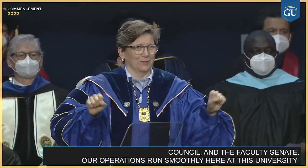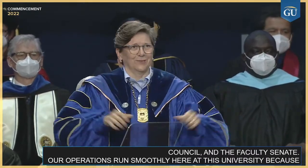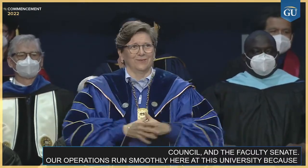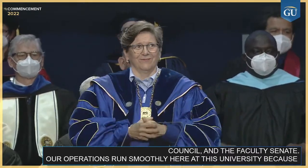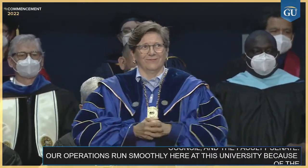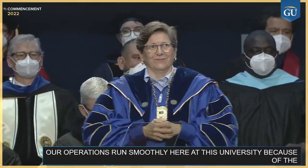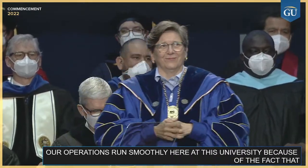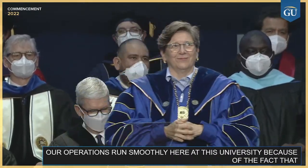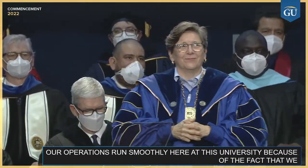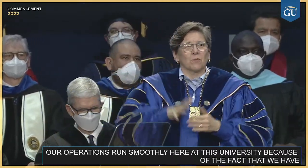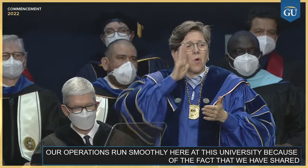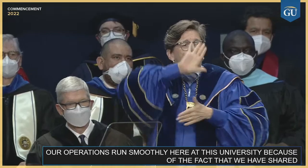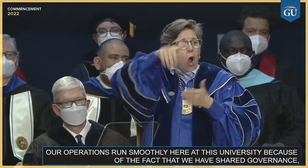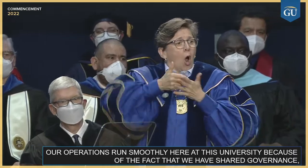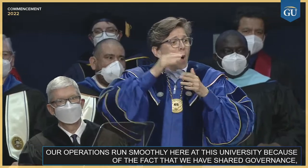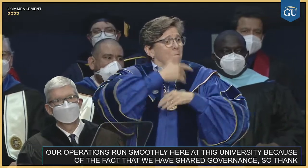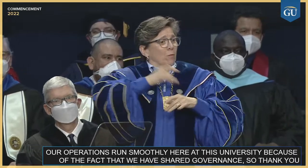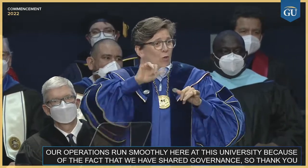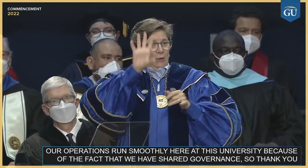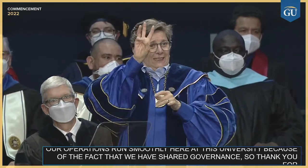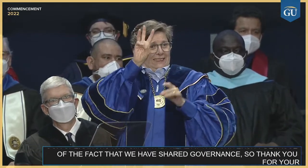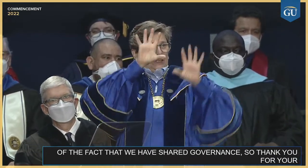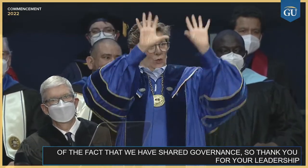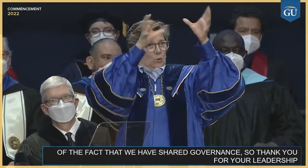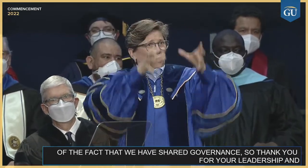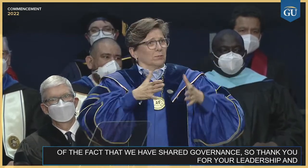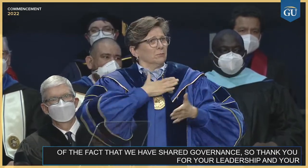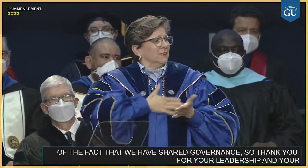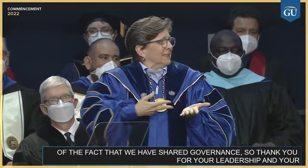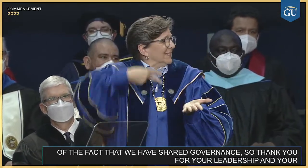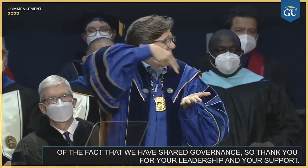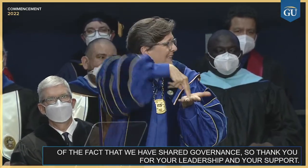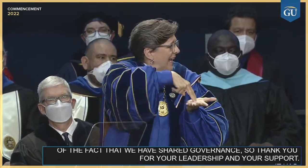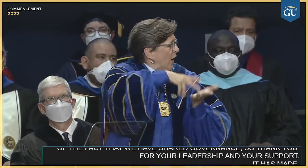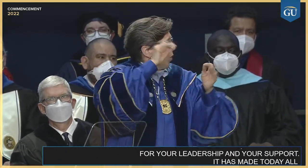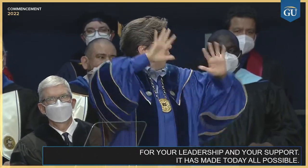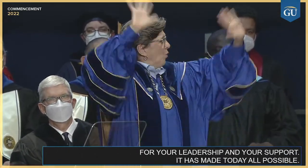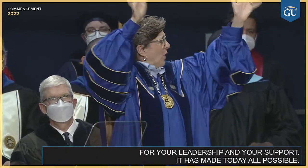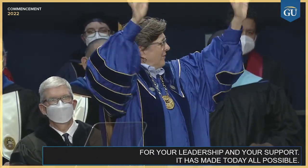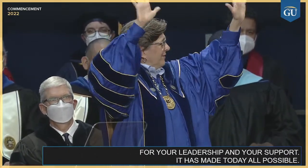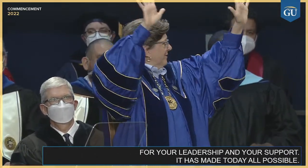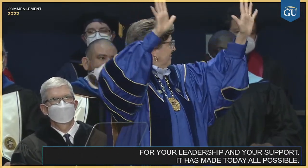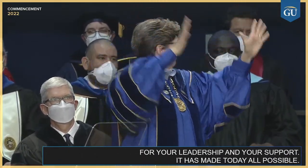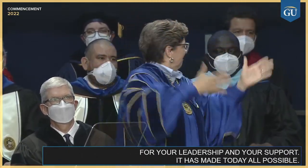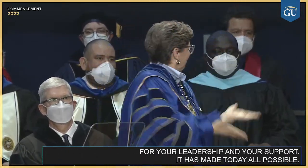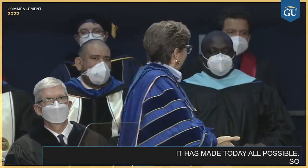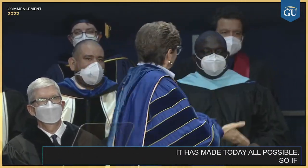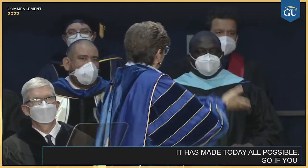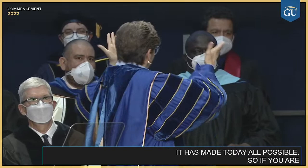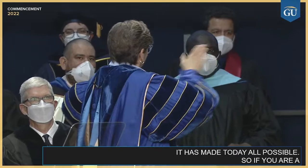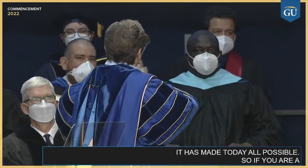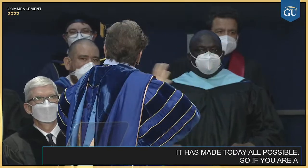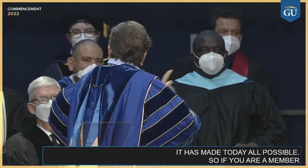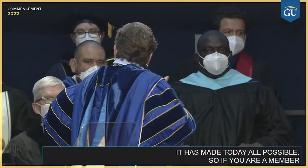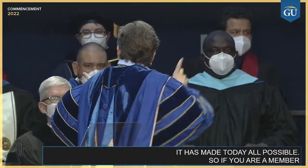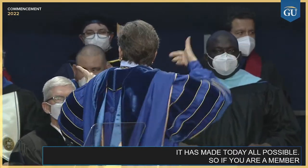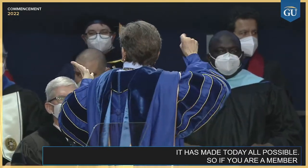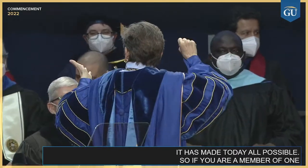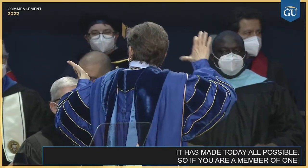It has made today all possible. So if you are a member of one of these six groups, can you stand or wave to be